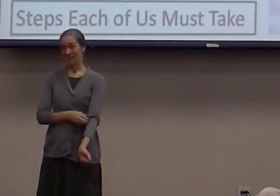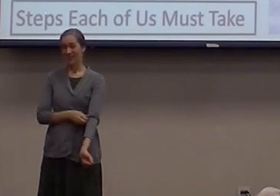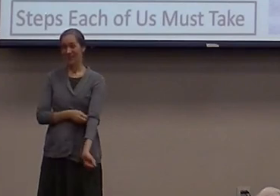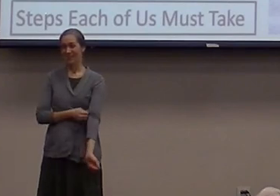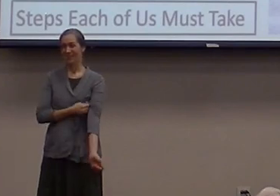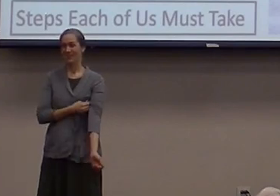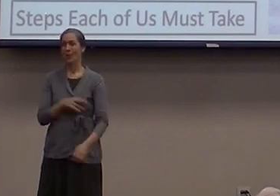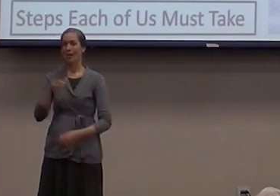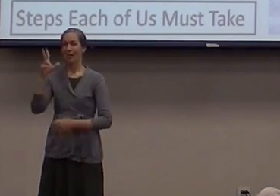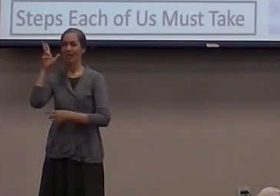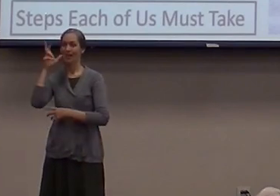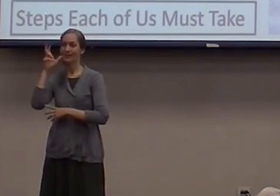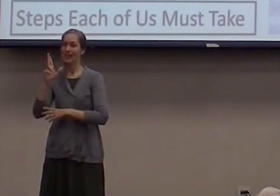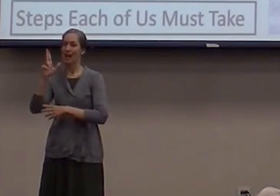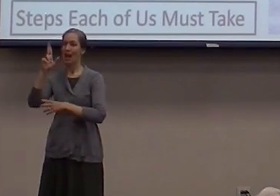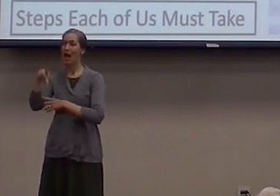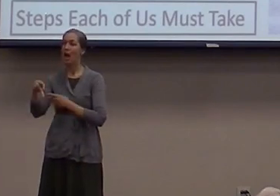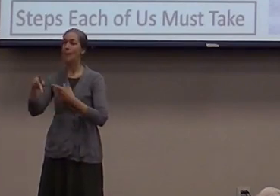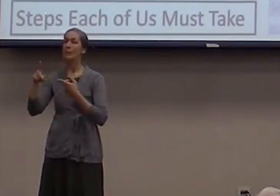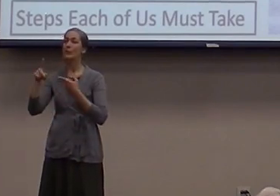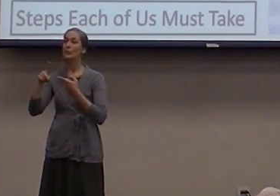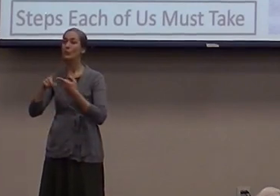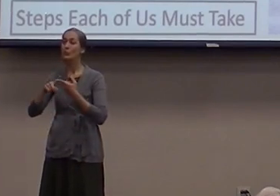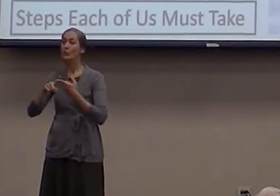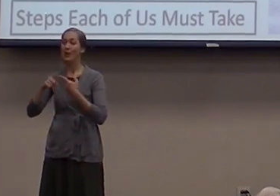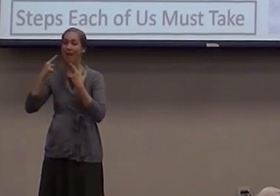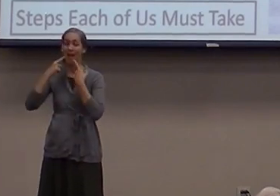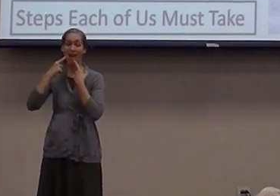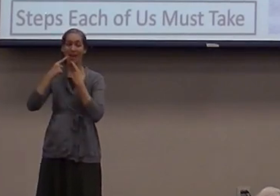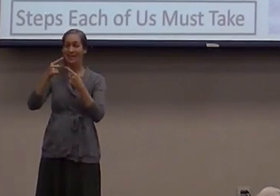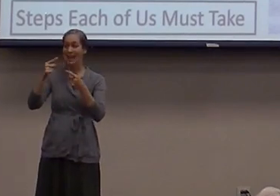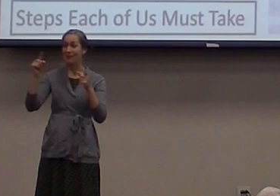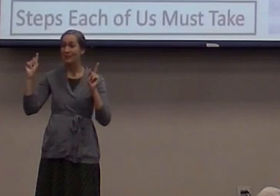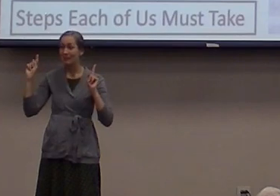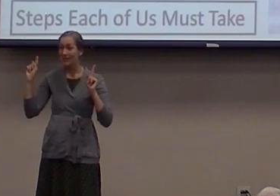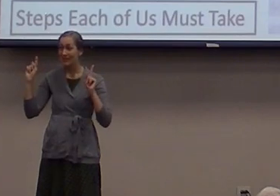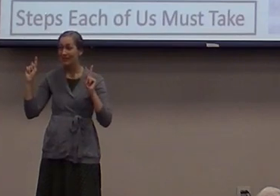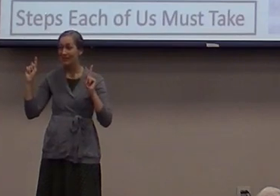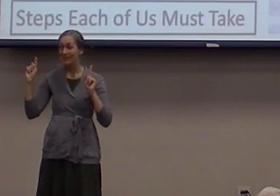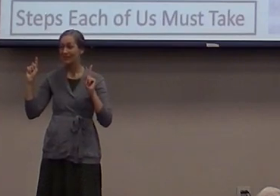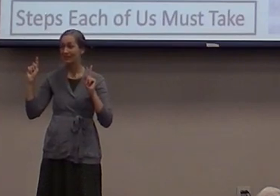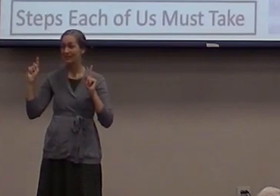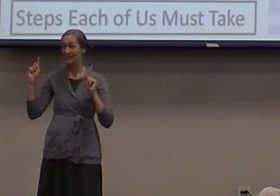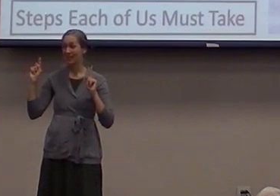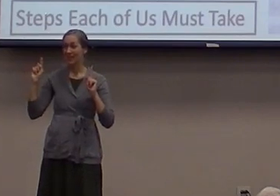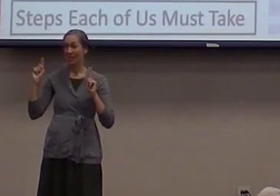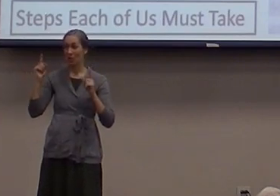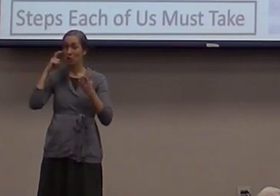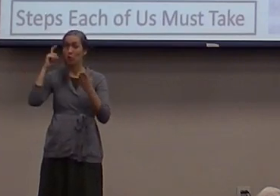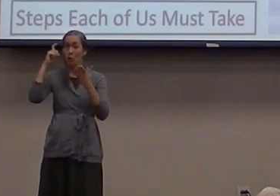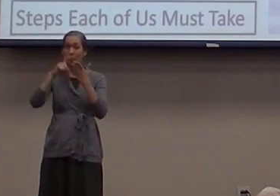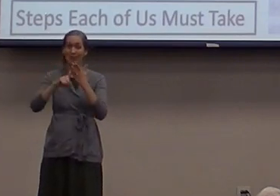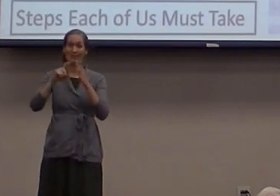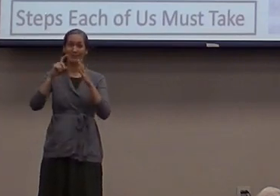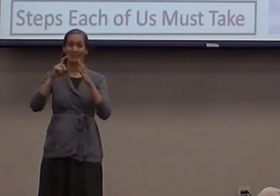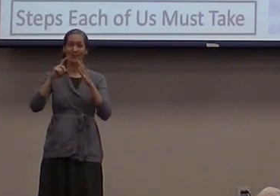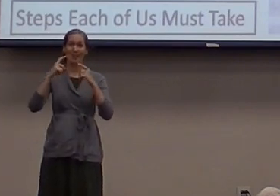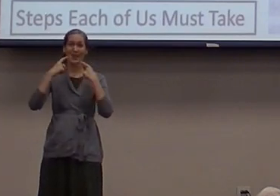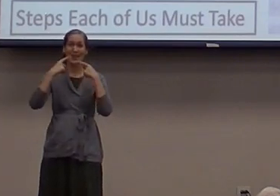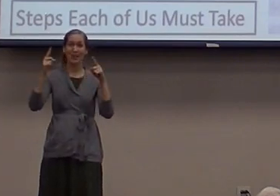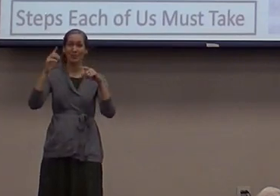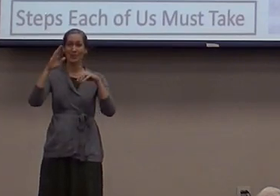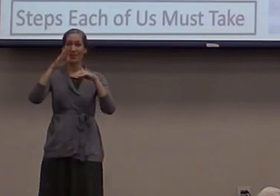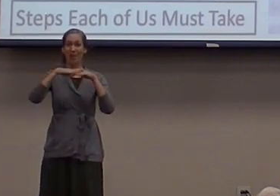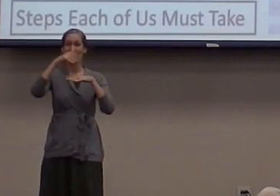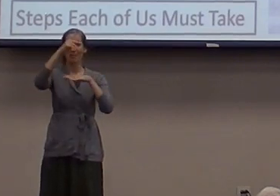Listen up. Listen up to the announcements, not just that, but see the announcements as they flash by on the screen so that you'll know